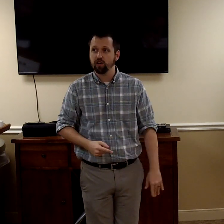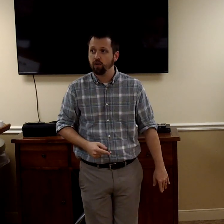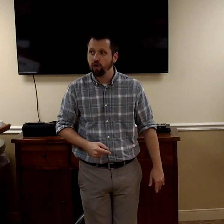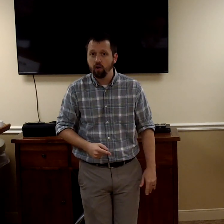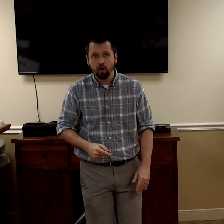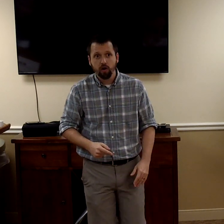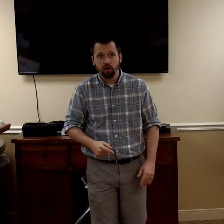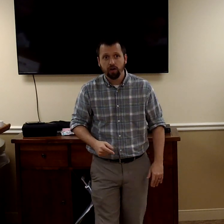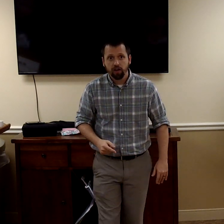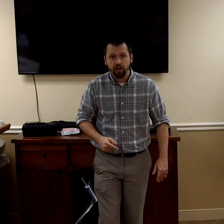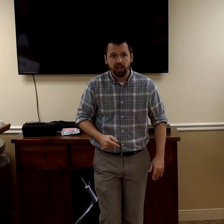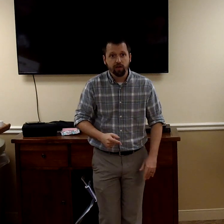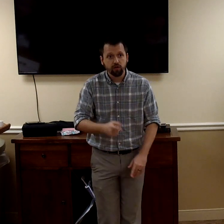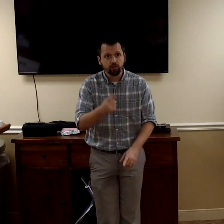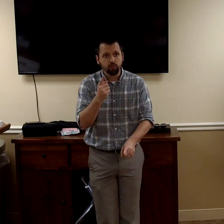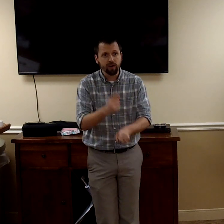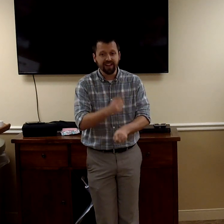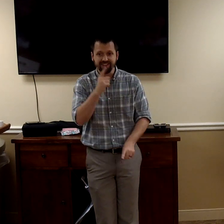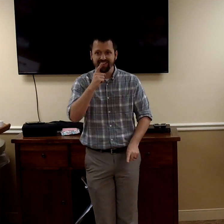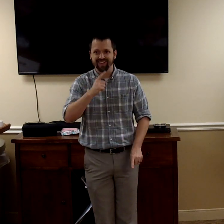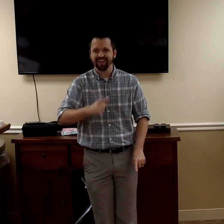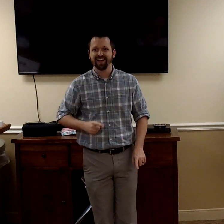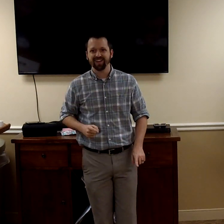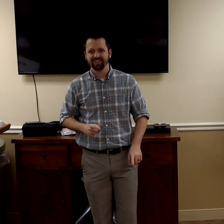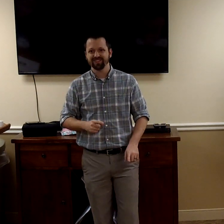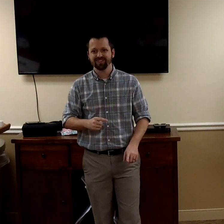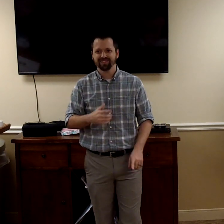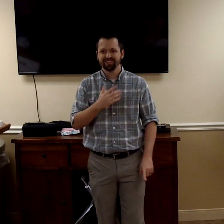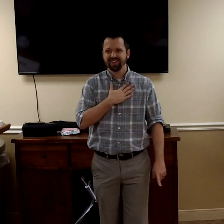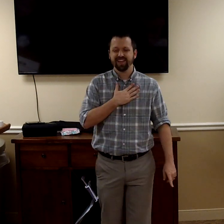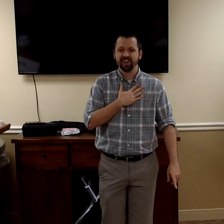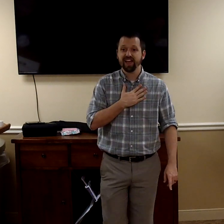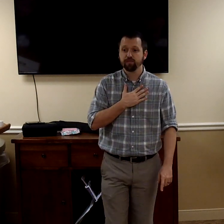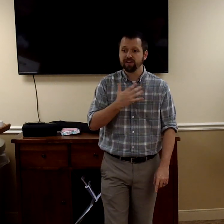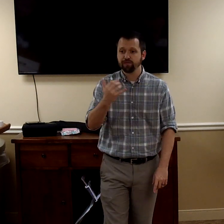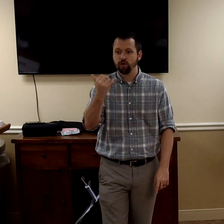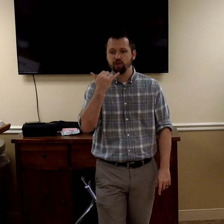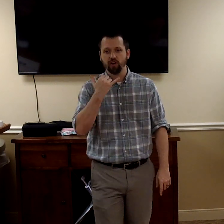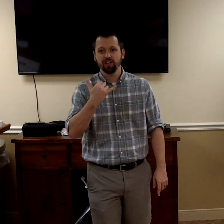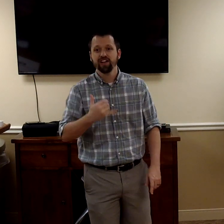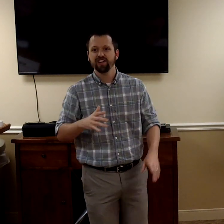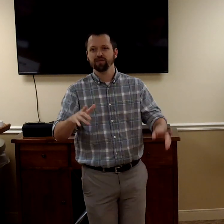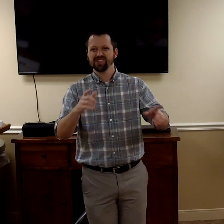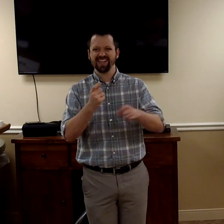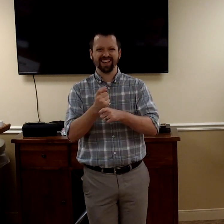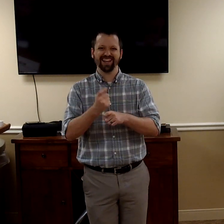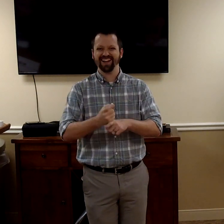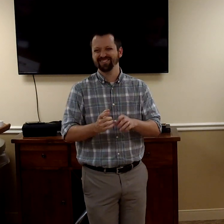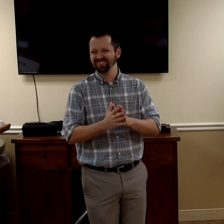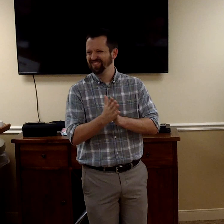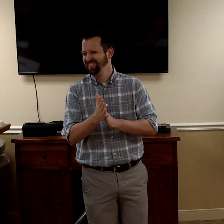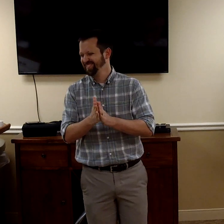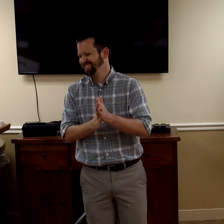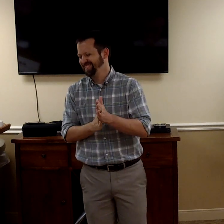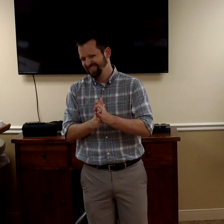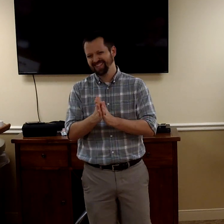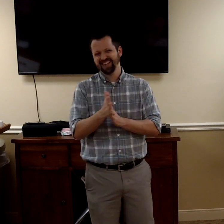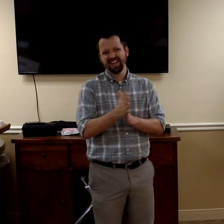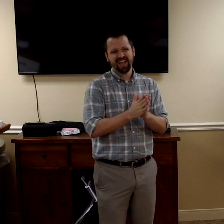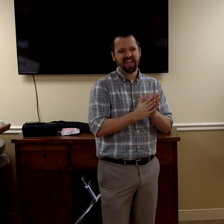go, he was right. And then I expect a phone call. No, I'm just kidding. I